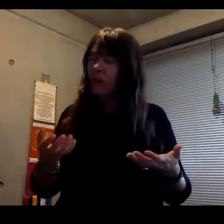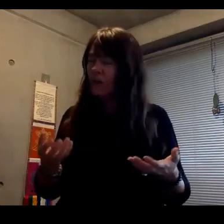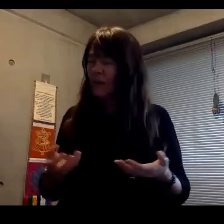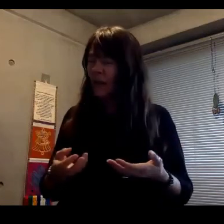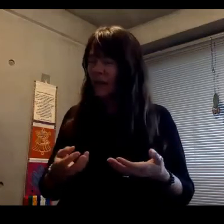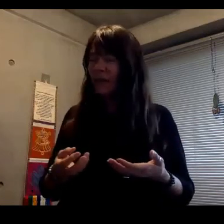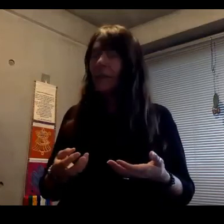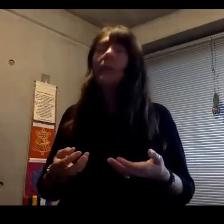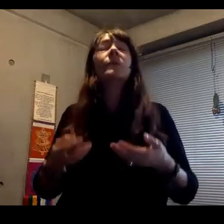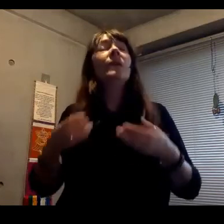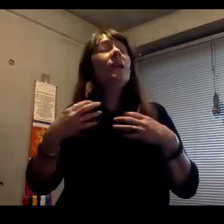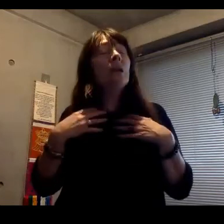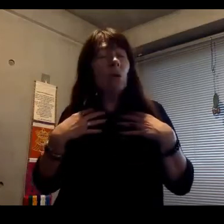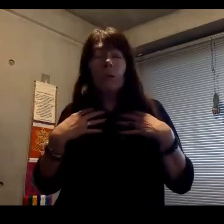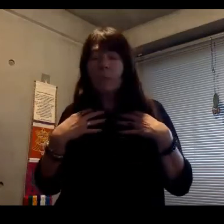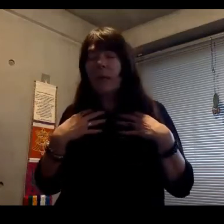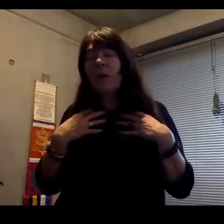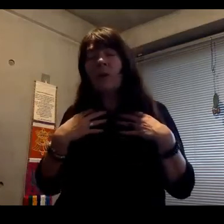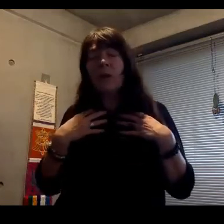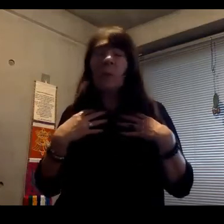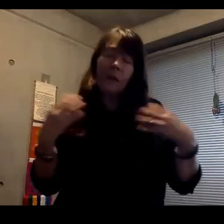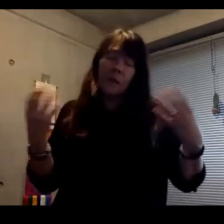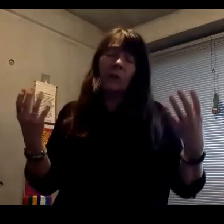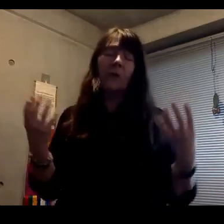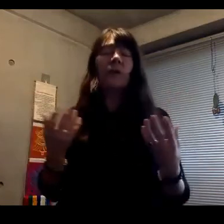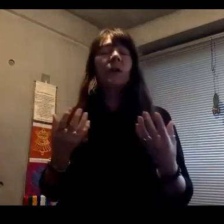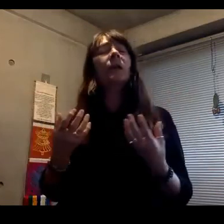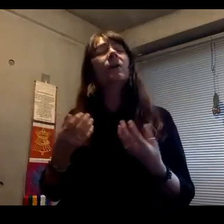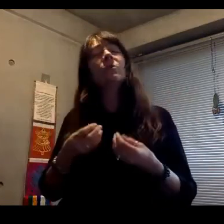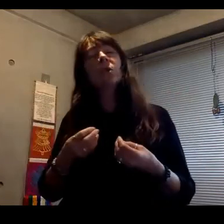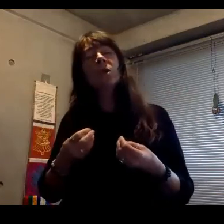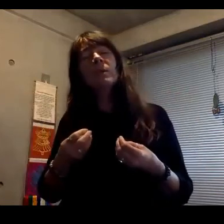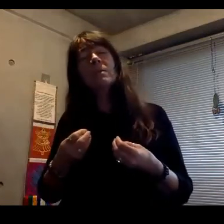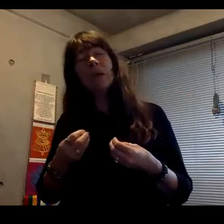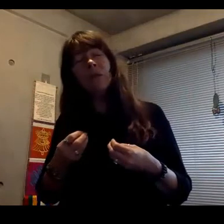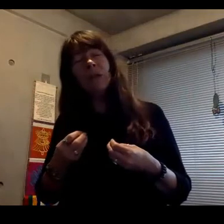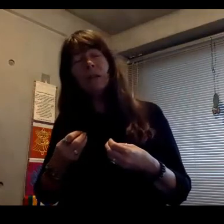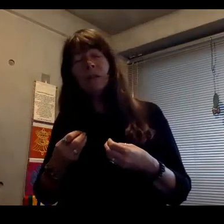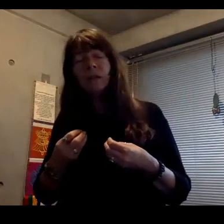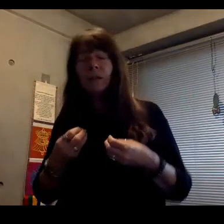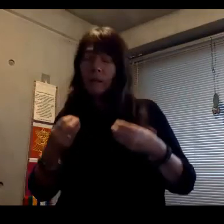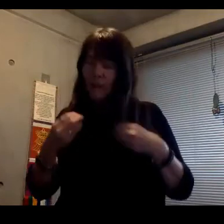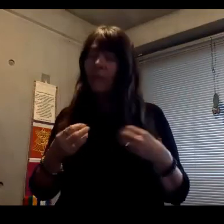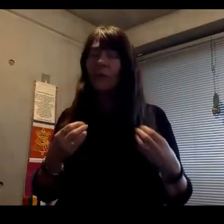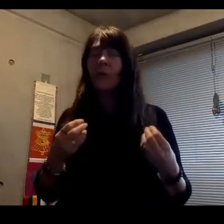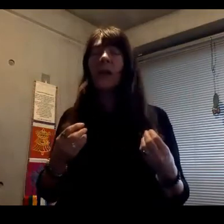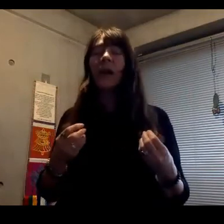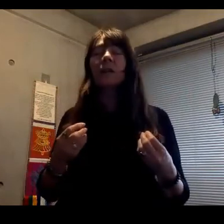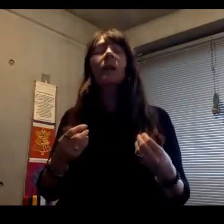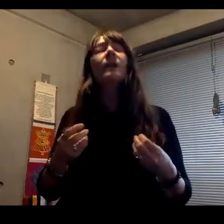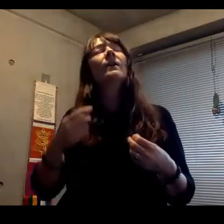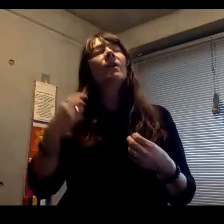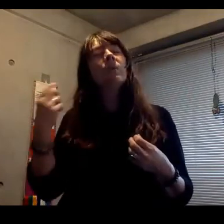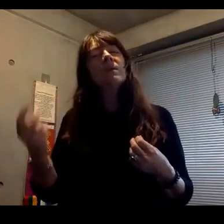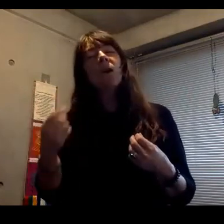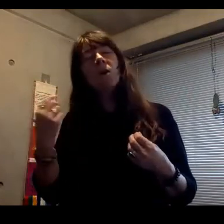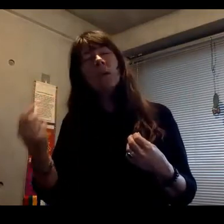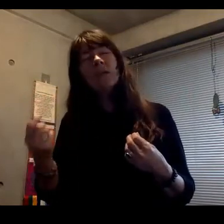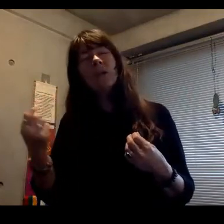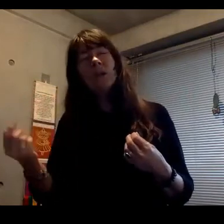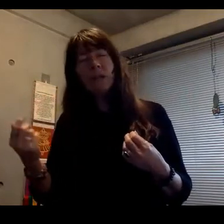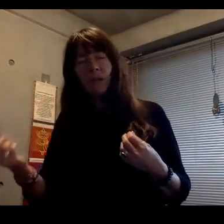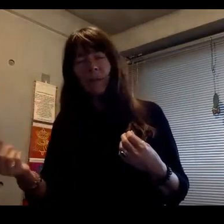they've learned that. The ego, the big ego human, he's learned that he can control humans by fear. They've learned that. Humans